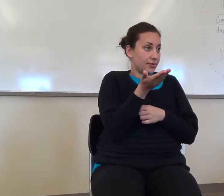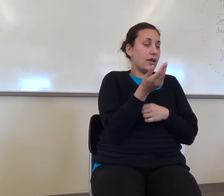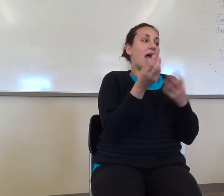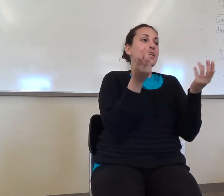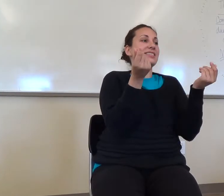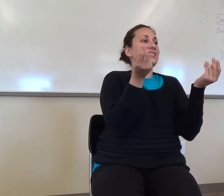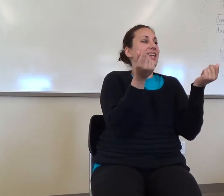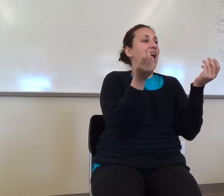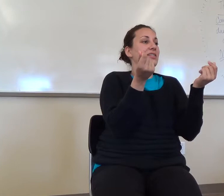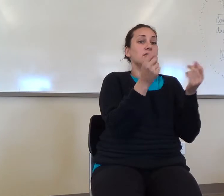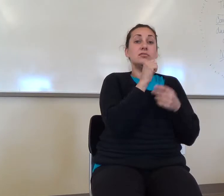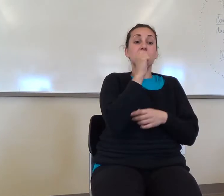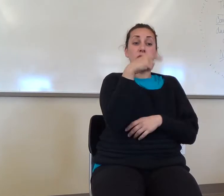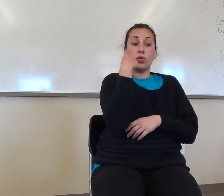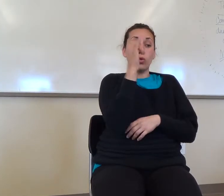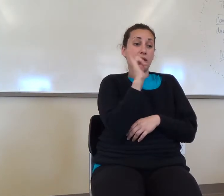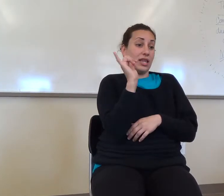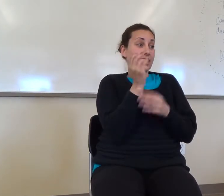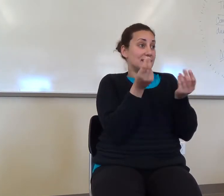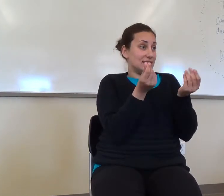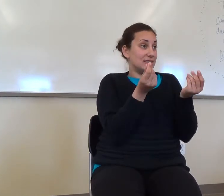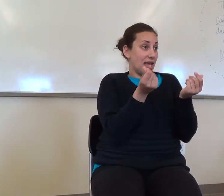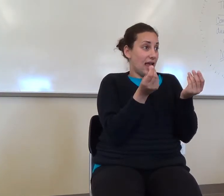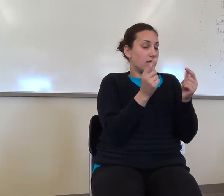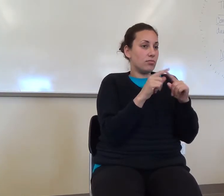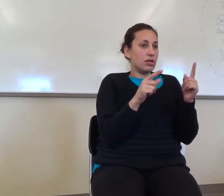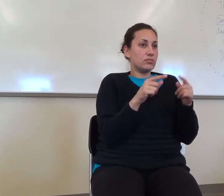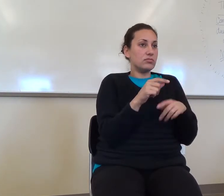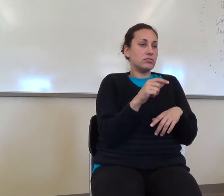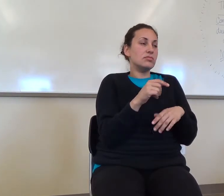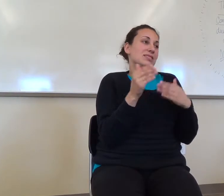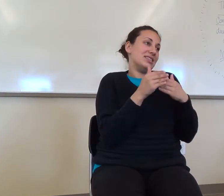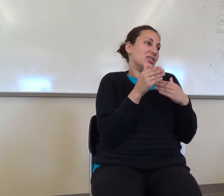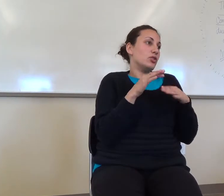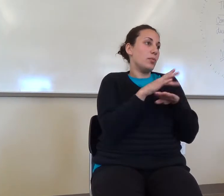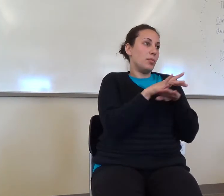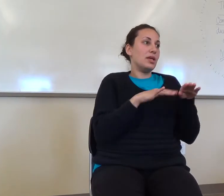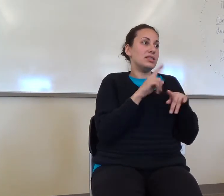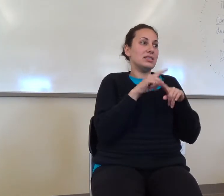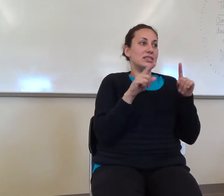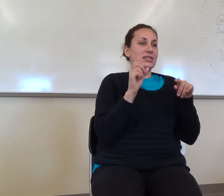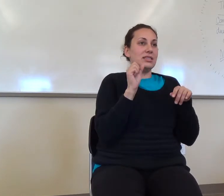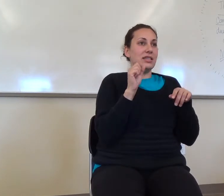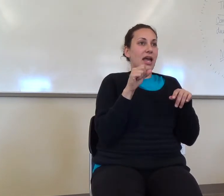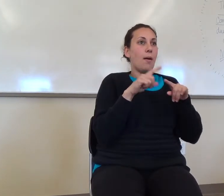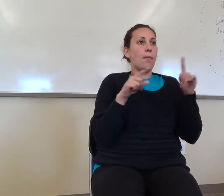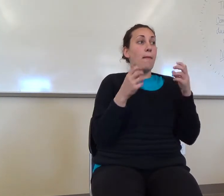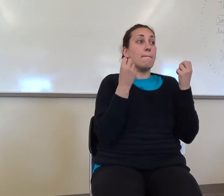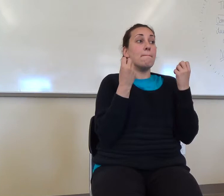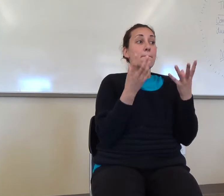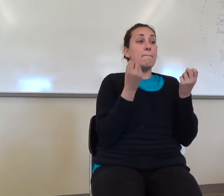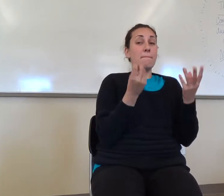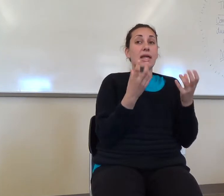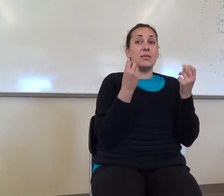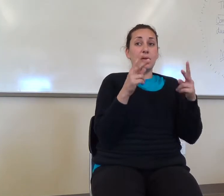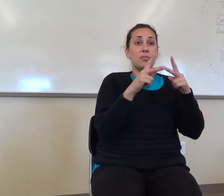It doesn't look like sand, but it's considered sandy, partly because it is near the beach. But there's sandy earth in many places. Okay, then